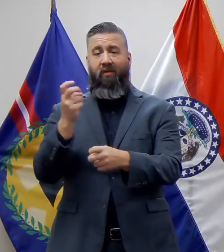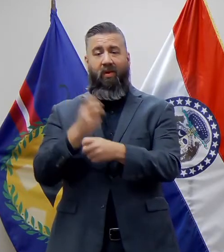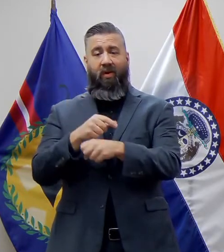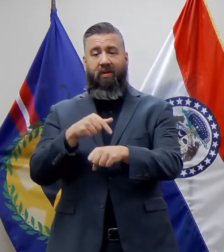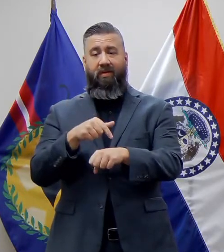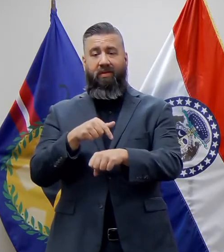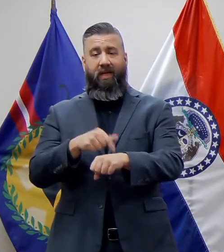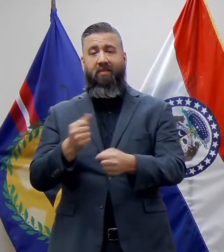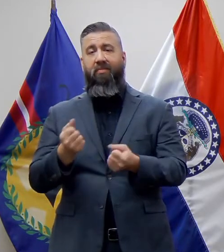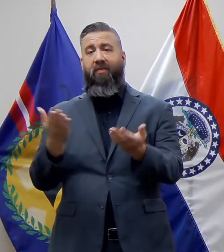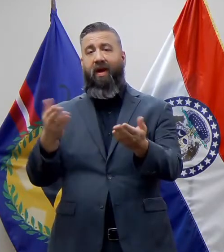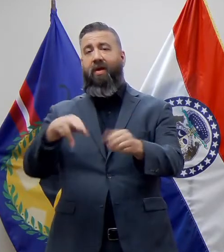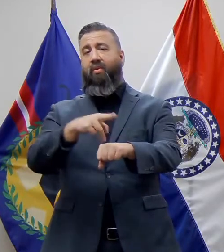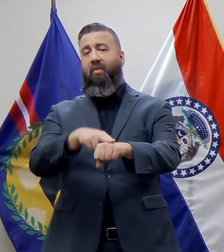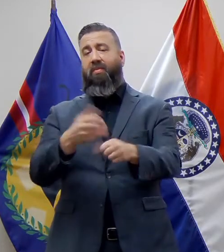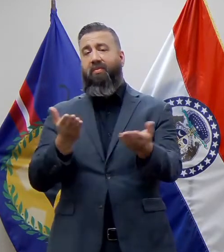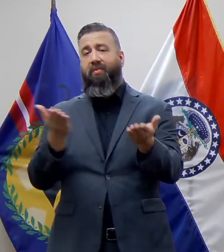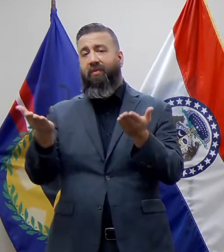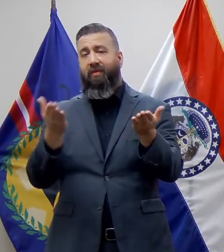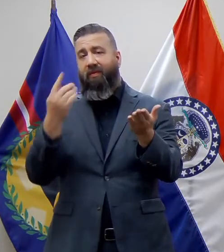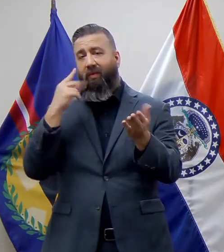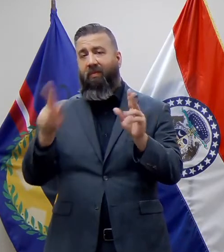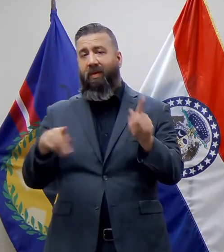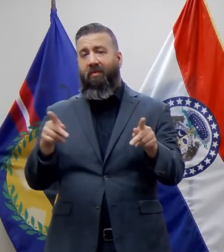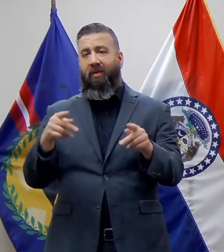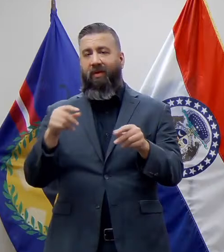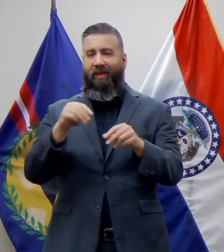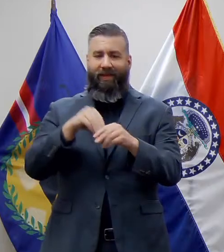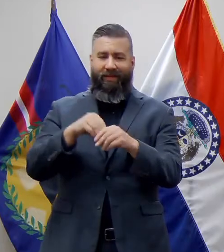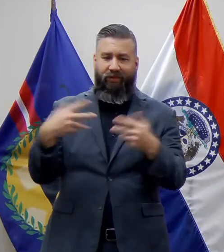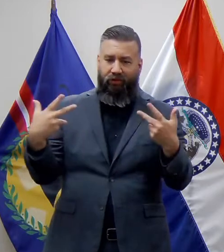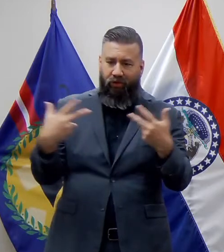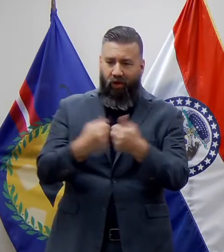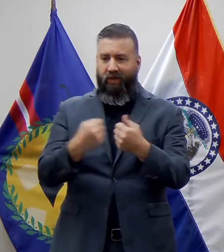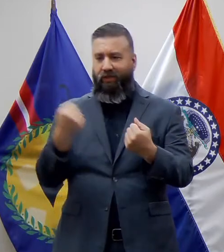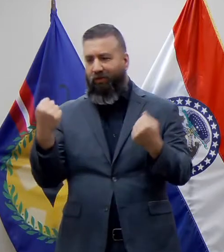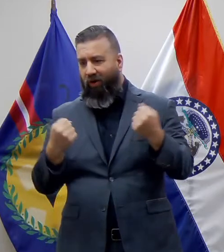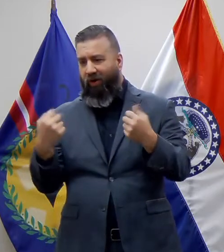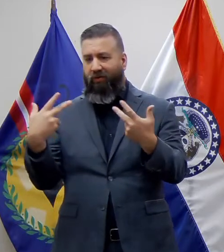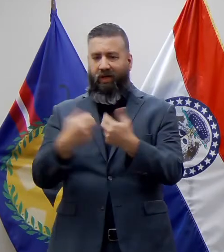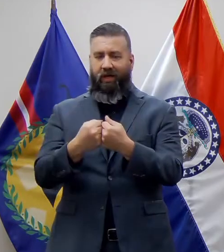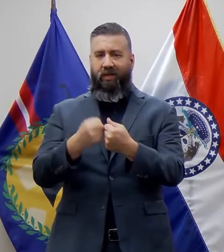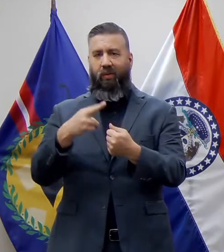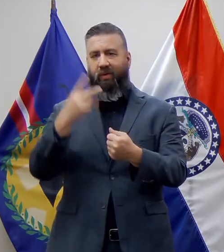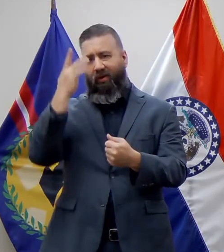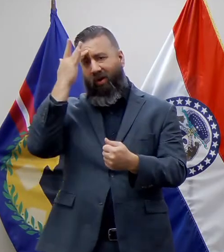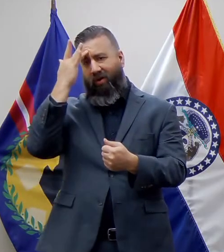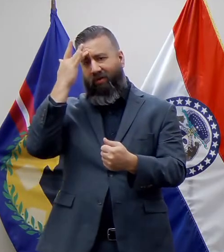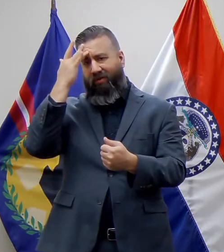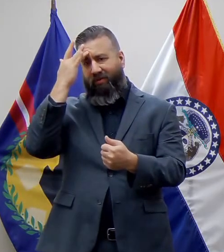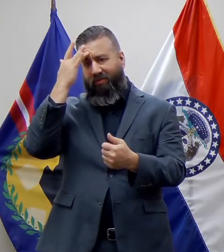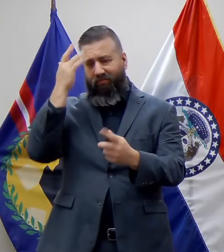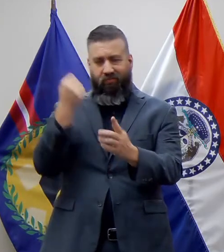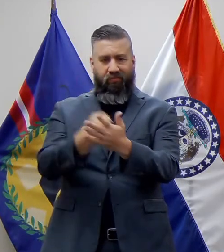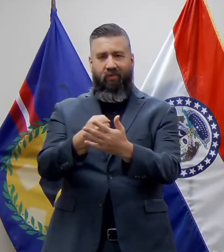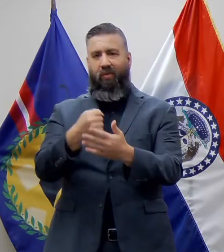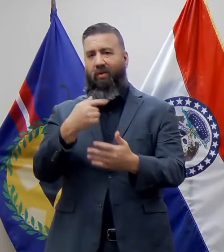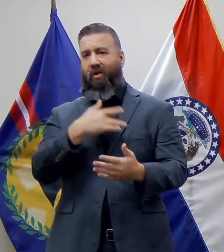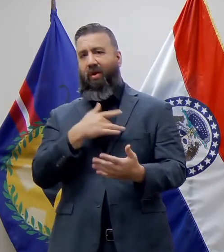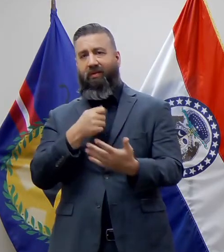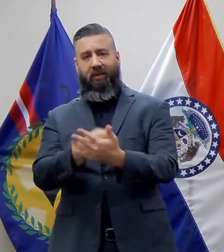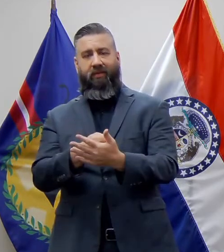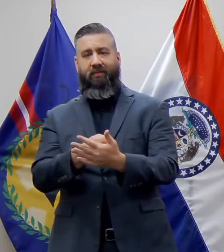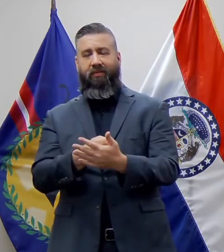providing normal services to people who are in motor vehicle accidents or sick with strokes or heart attacks. They're going to